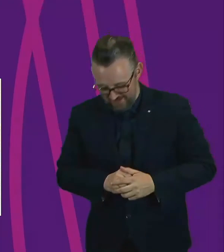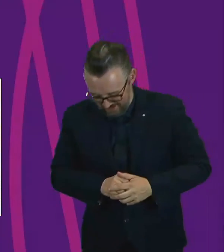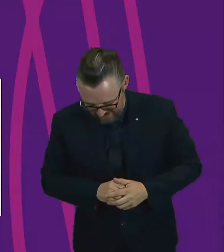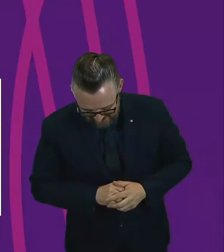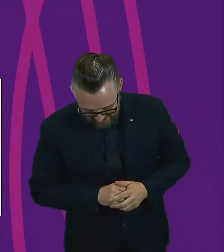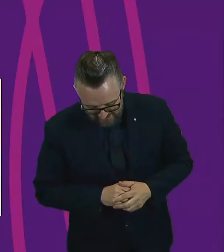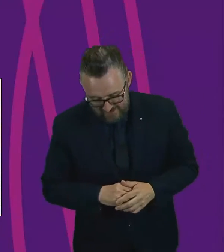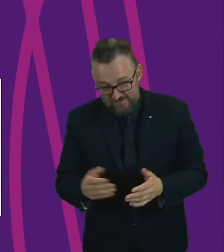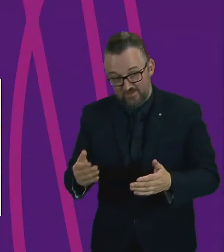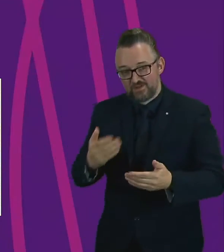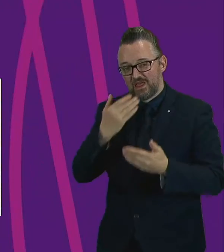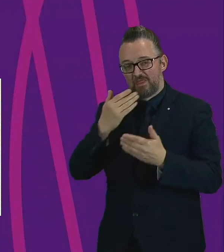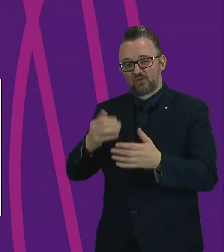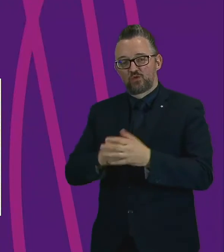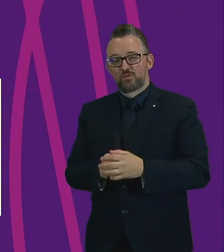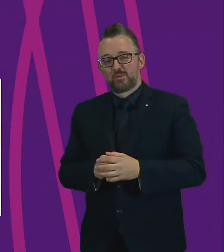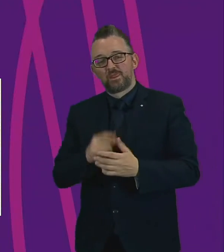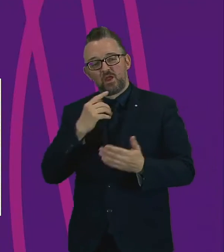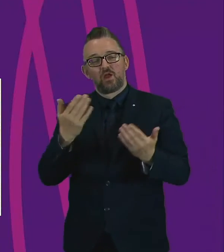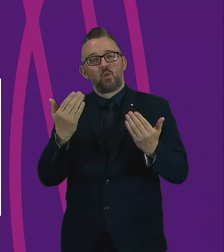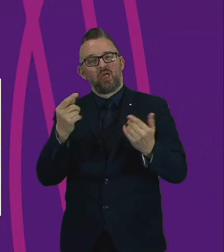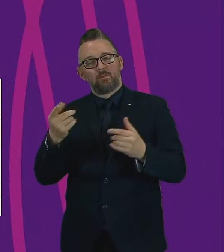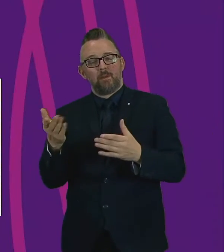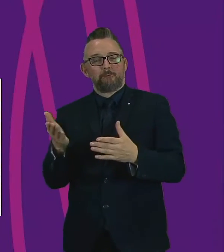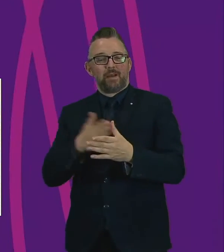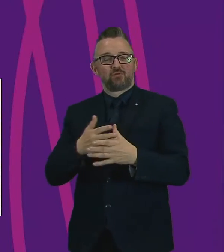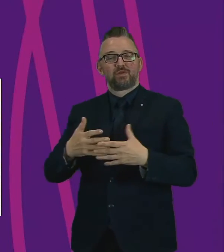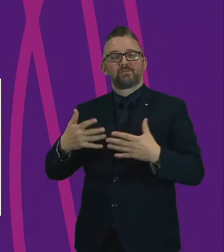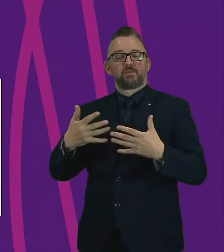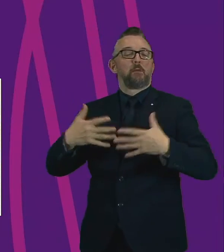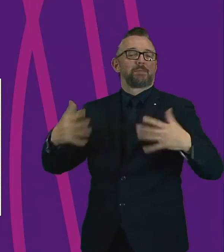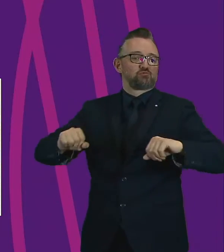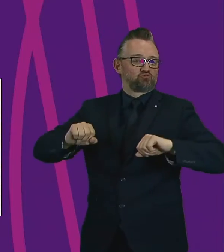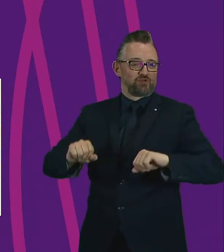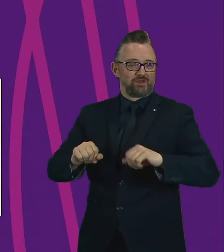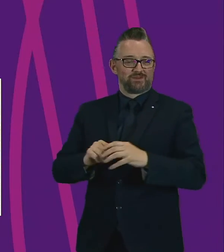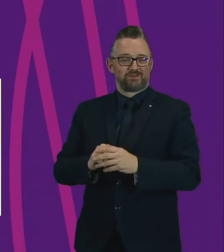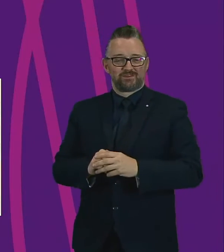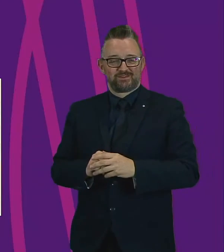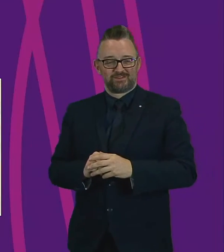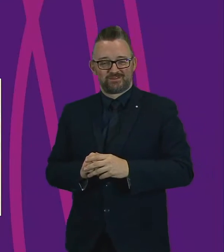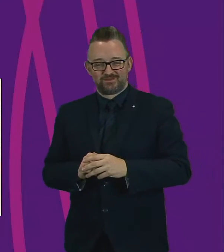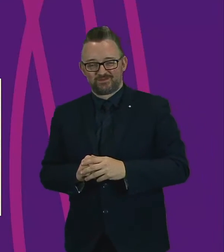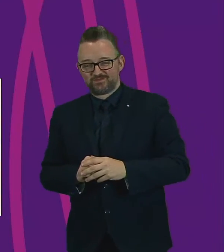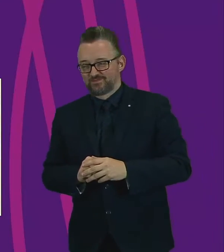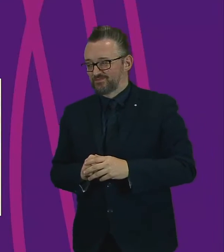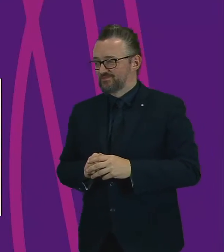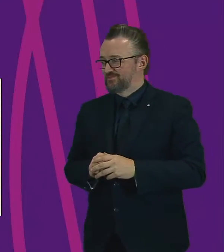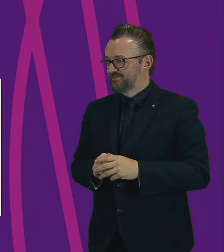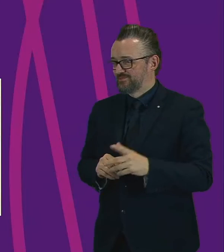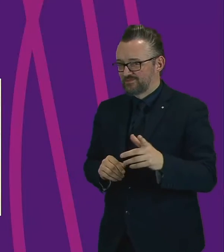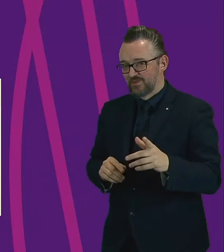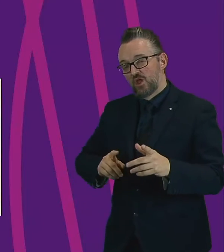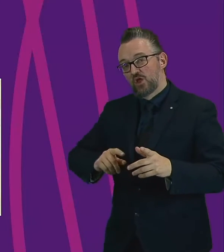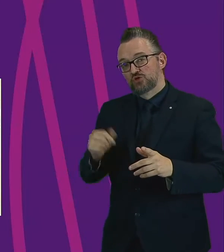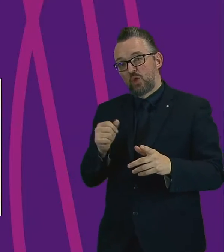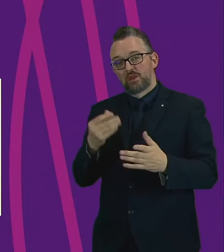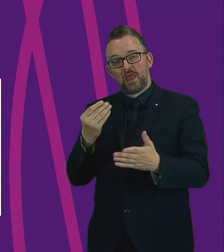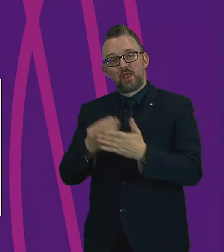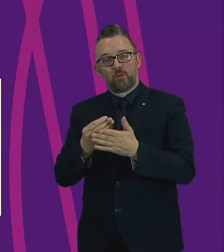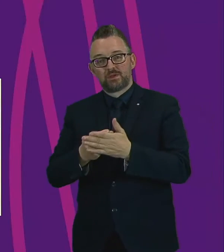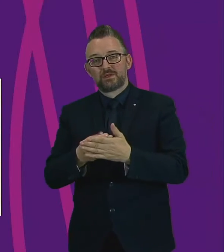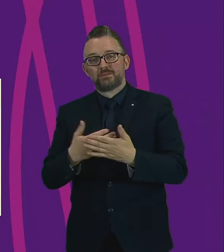you, Presiding Officer, and welcome back to the big chair. Scotland's economy has been fragile